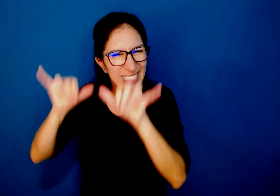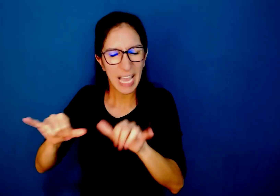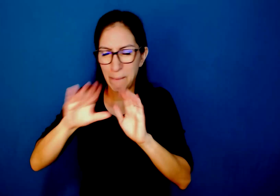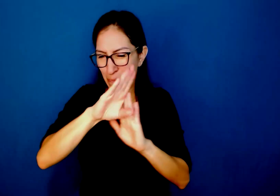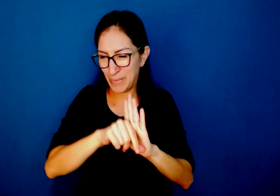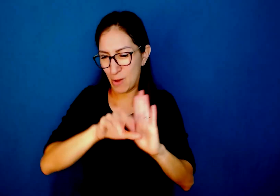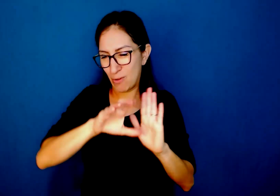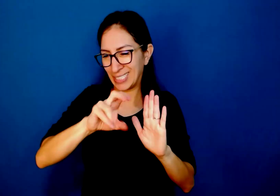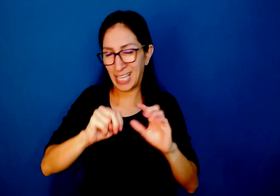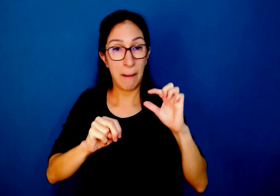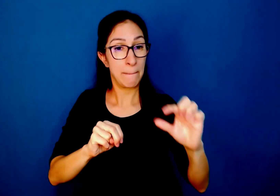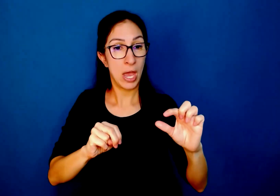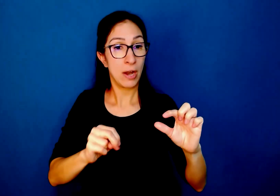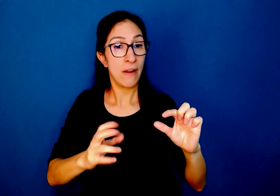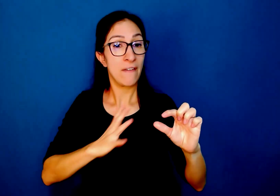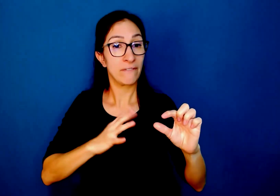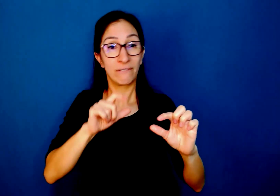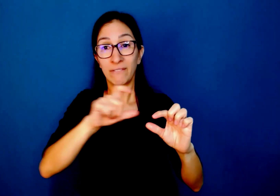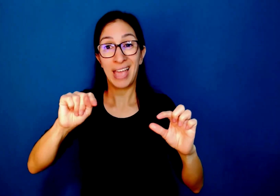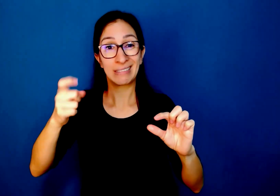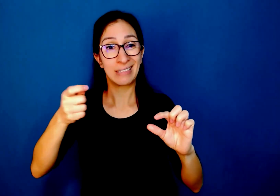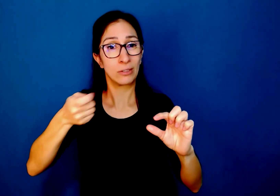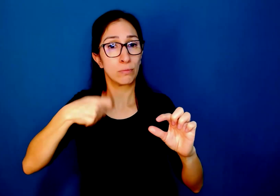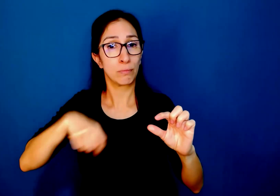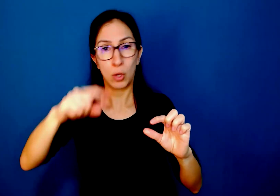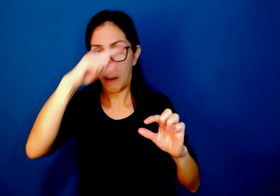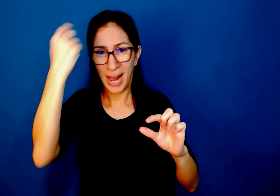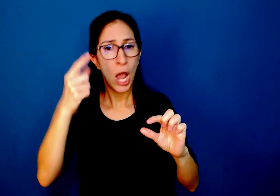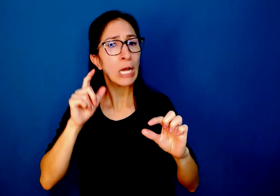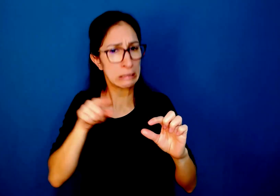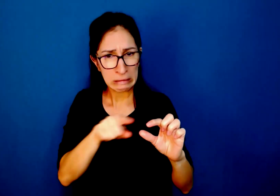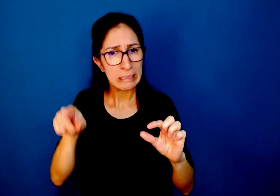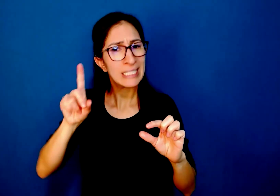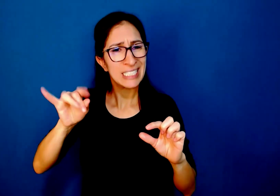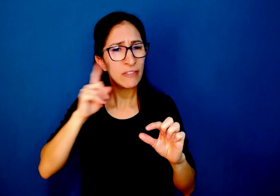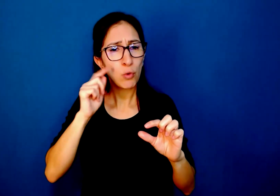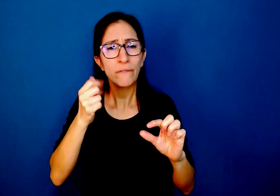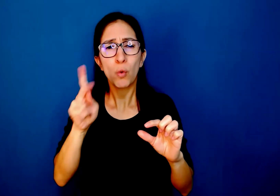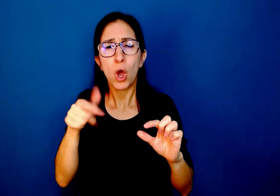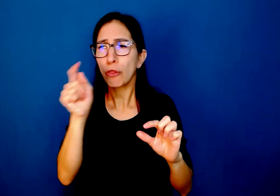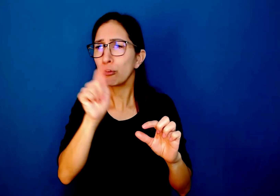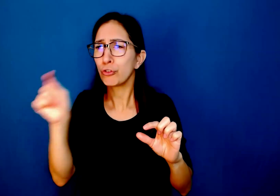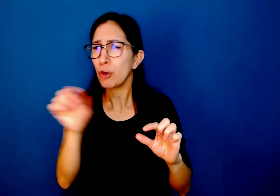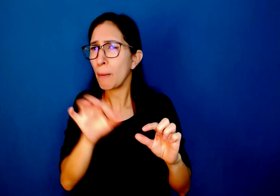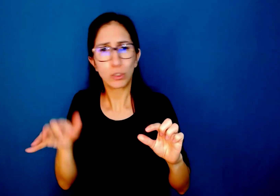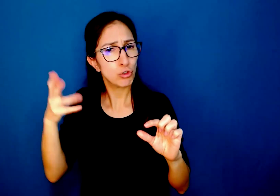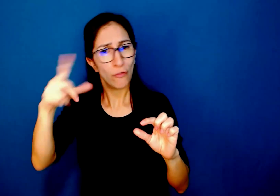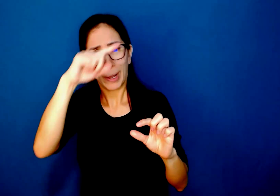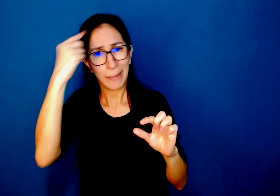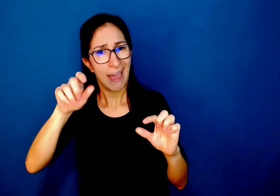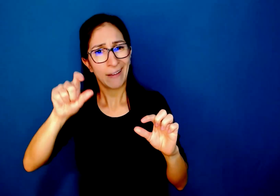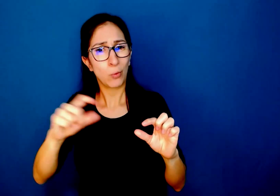need to do is change the text black as they have done on a few of the other light colored buttons, and that is